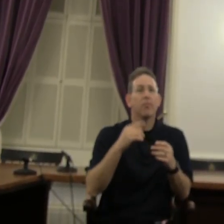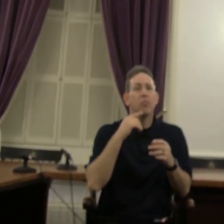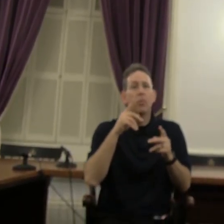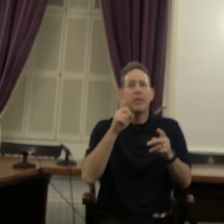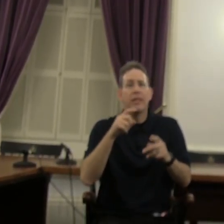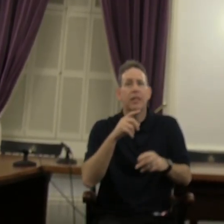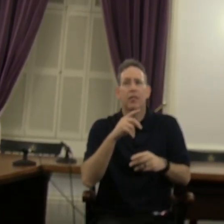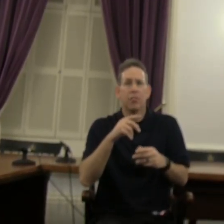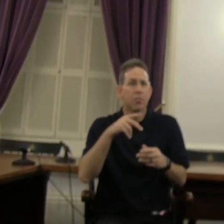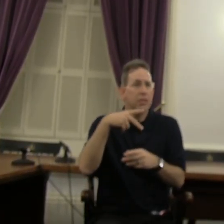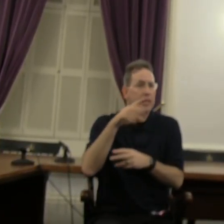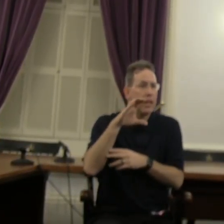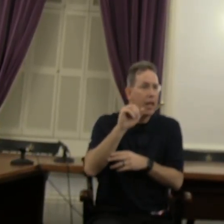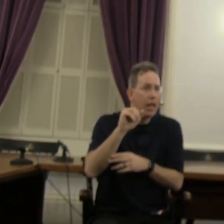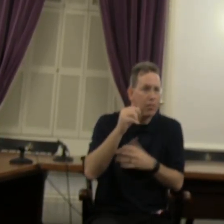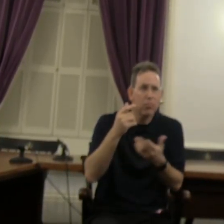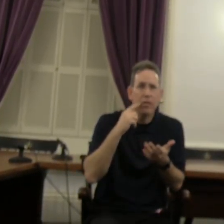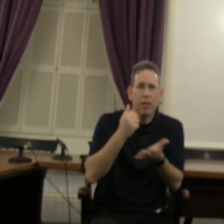programs are a win-win effort.